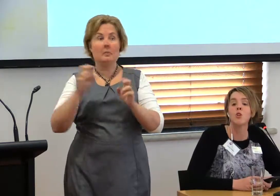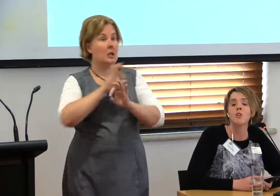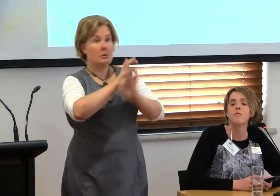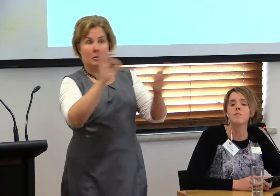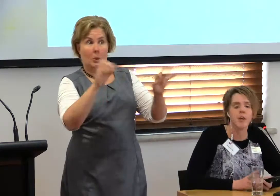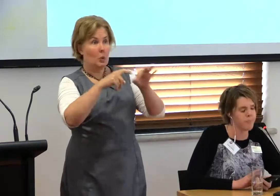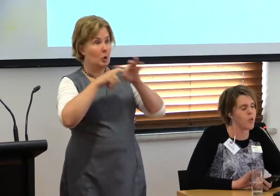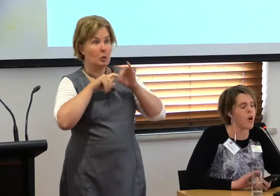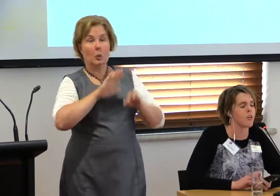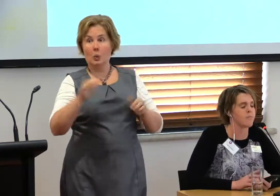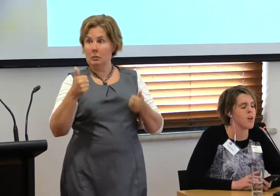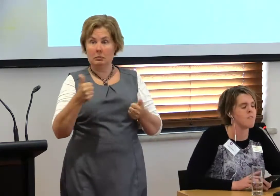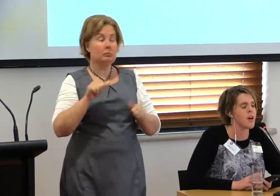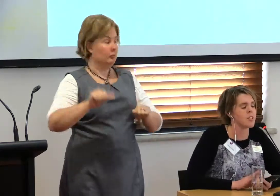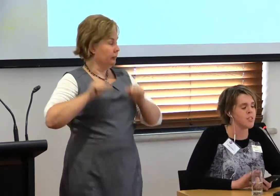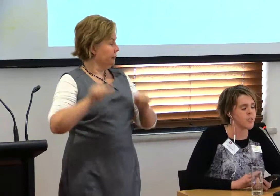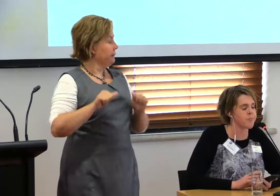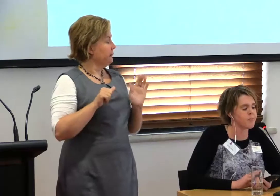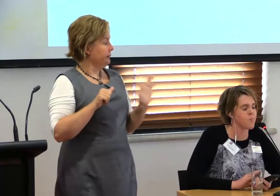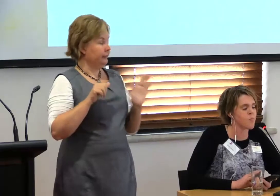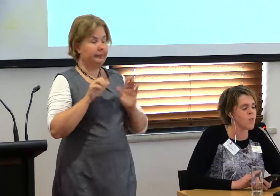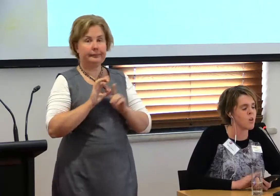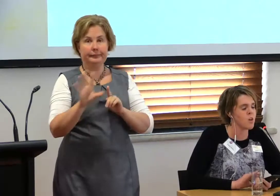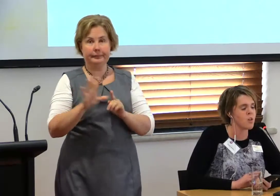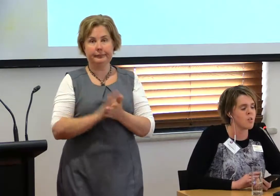All good? Yep, all right, fantastic.